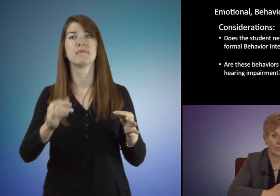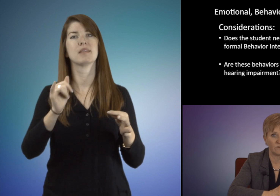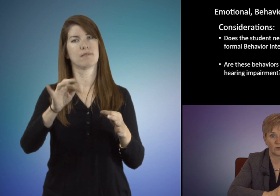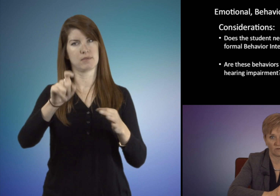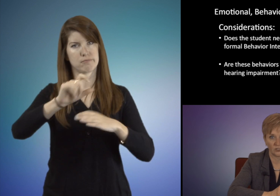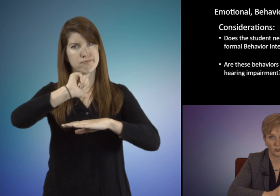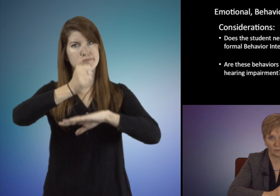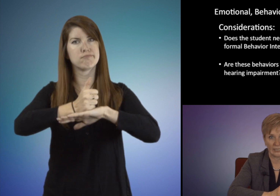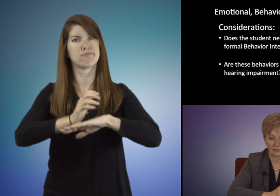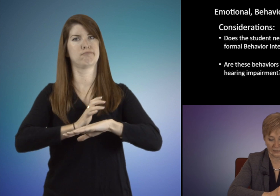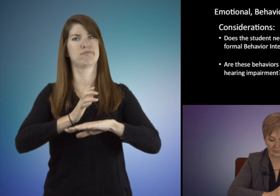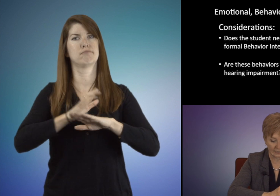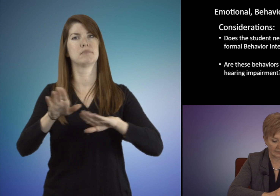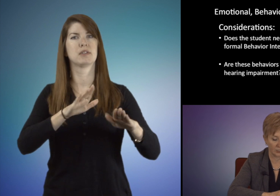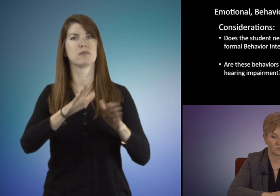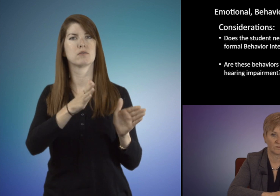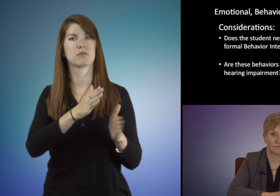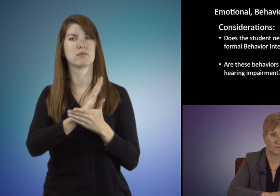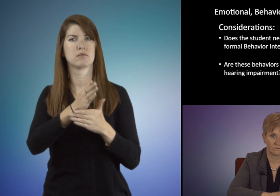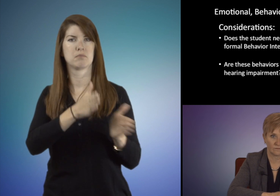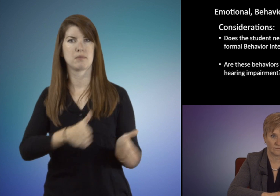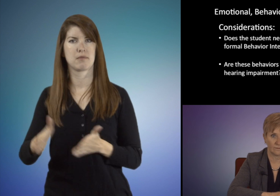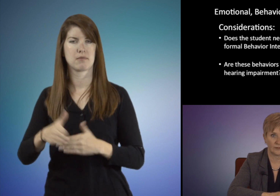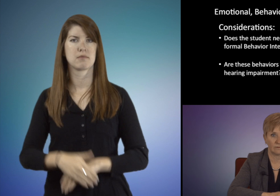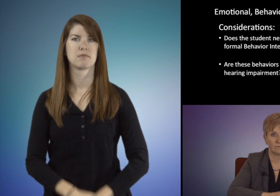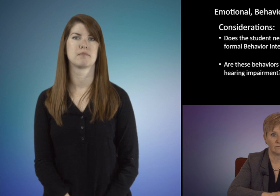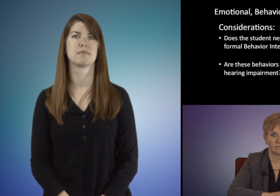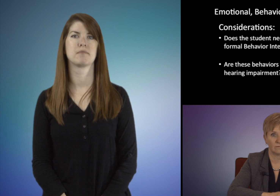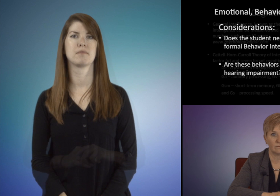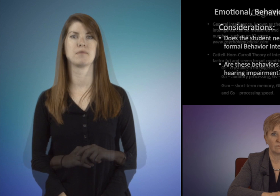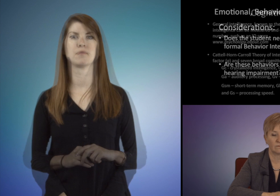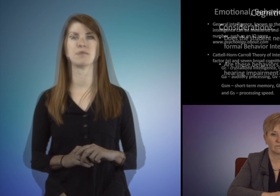a behavior intervention plan is needed.